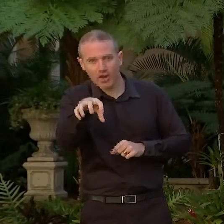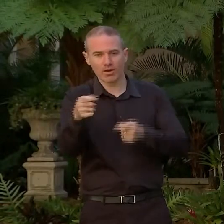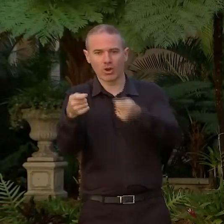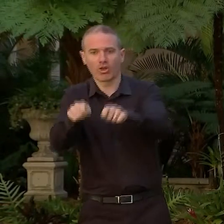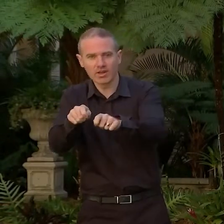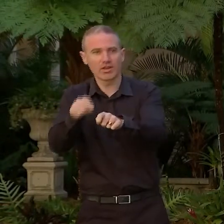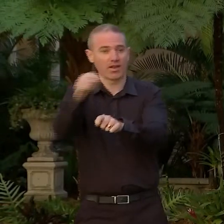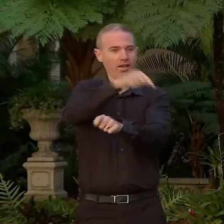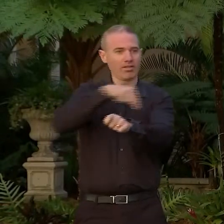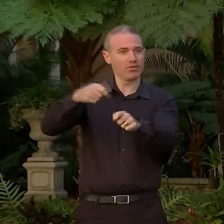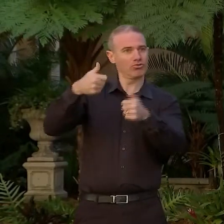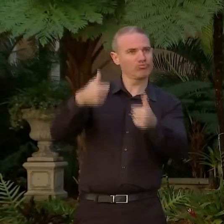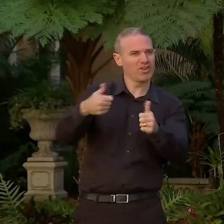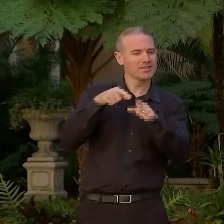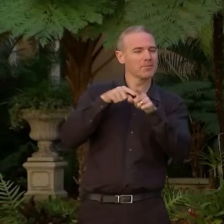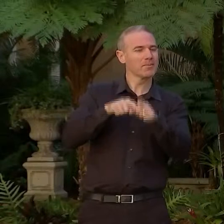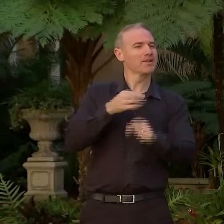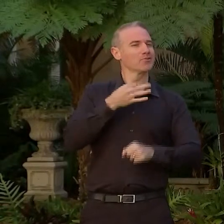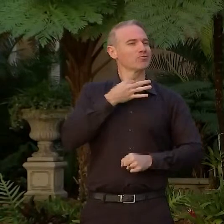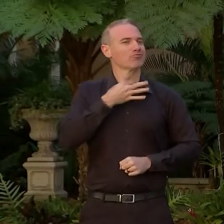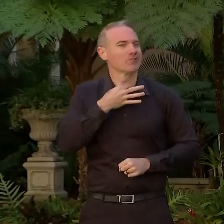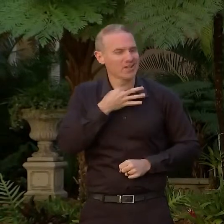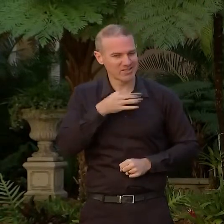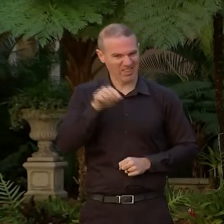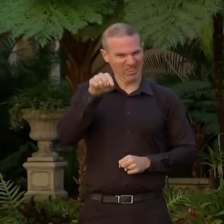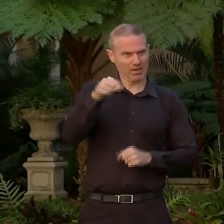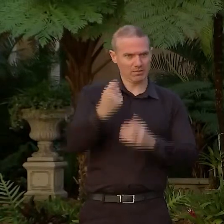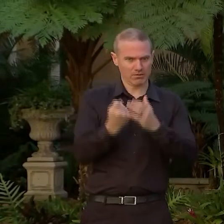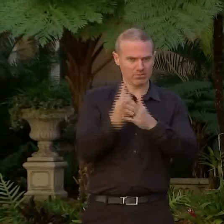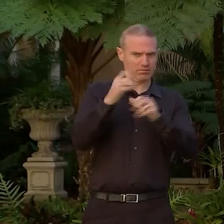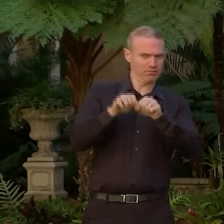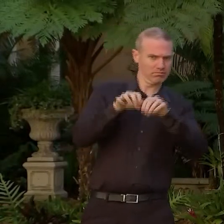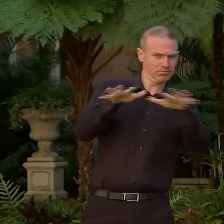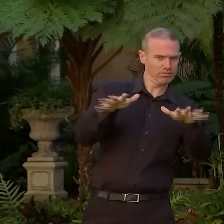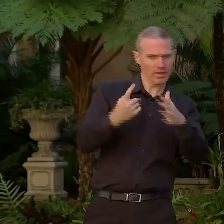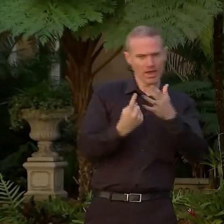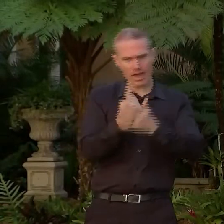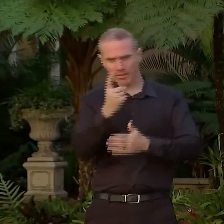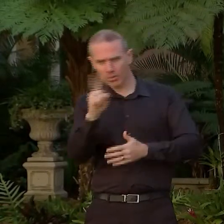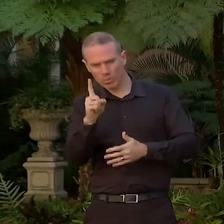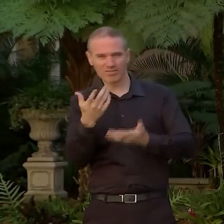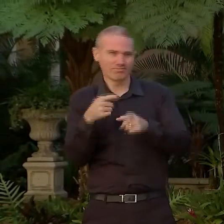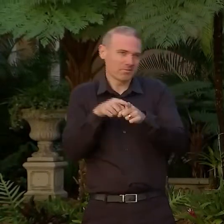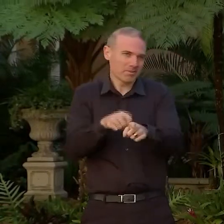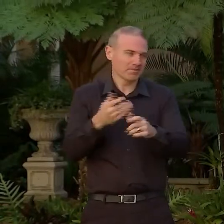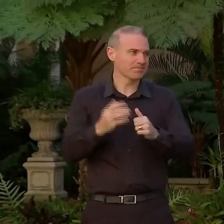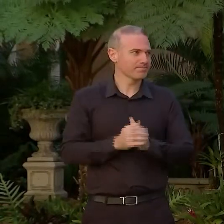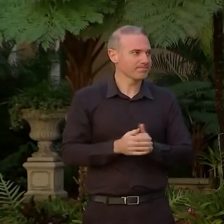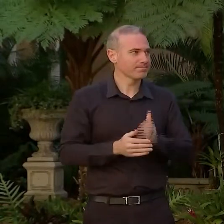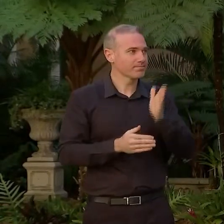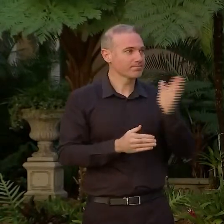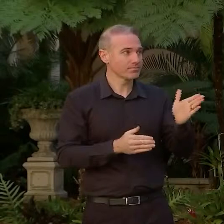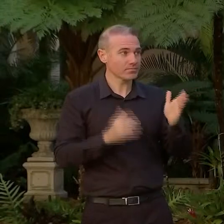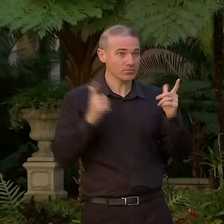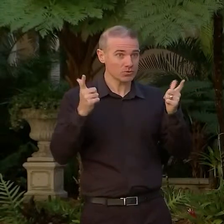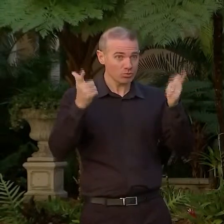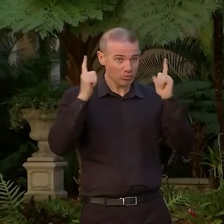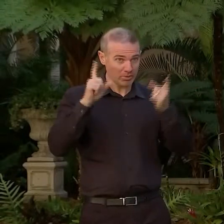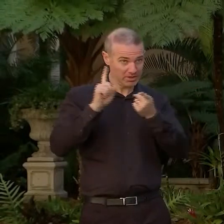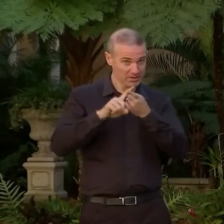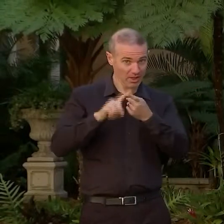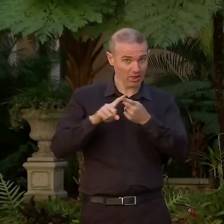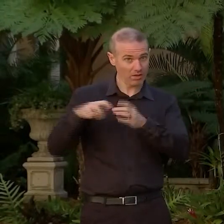That depends on the risks of the particular outbreak. That's what we've monitored here. Just quickly, is the Premier still due out of quarantine on